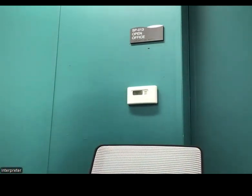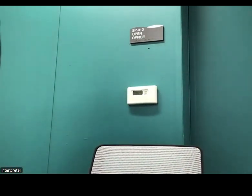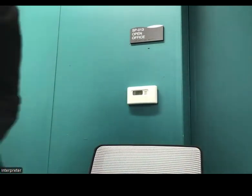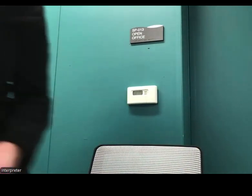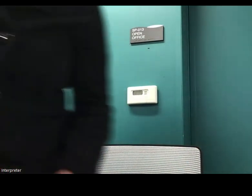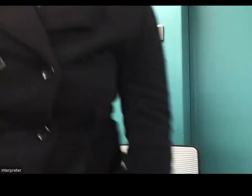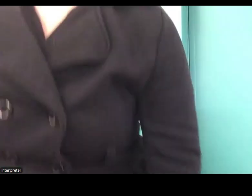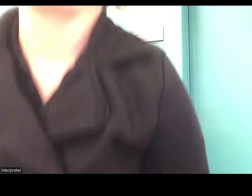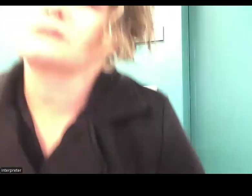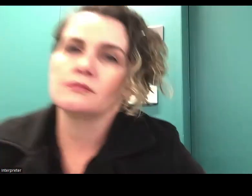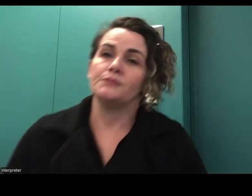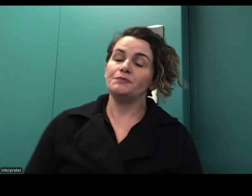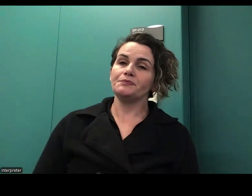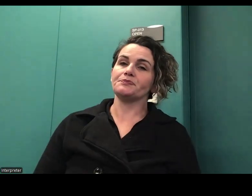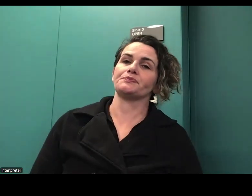about?